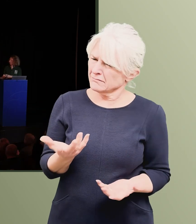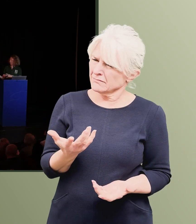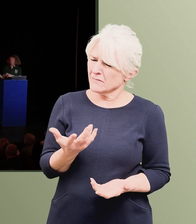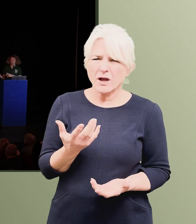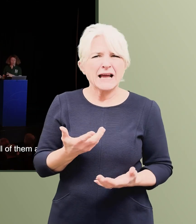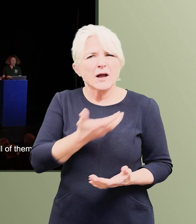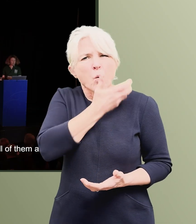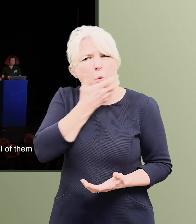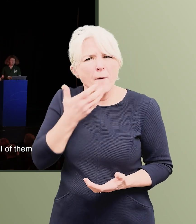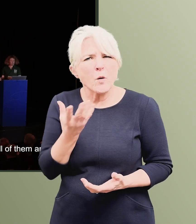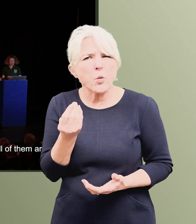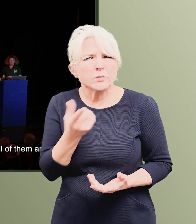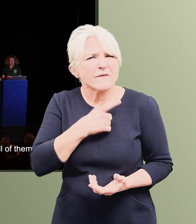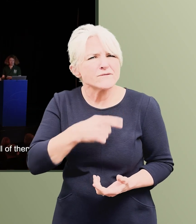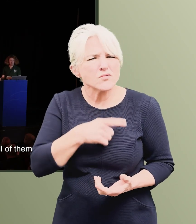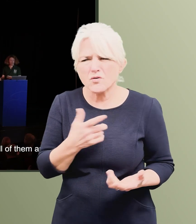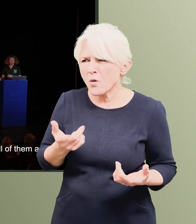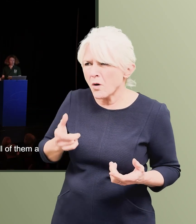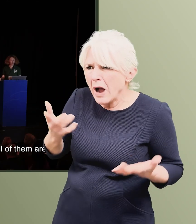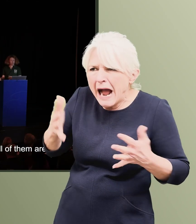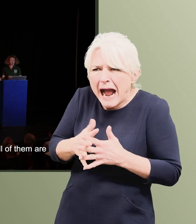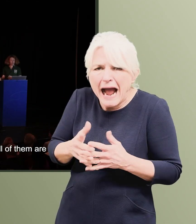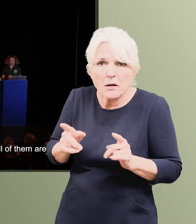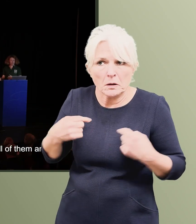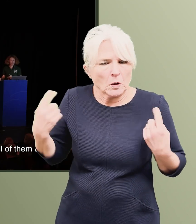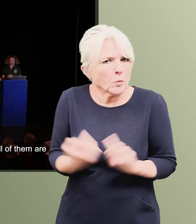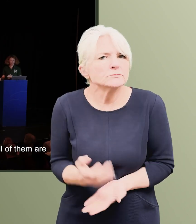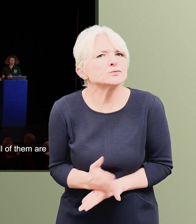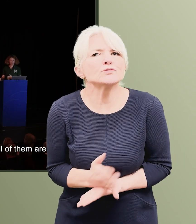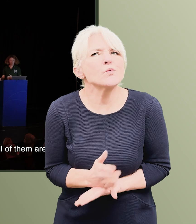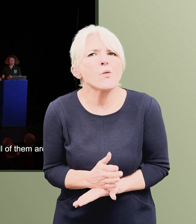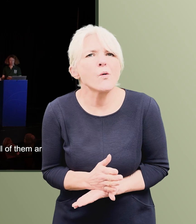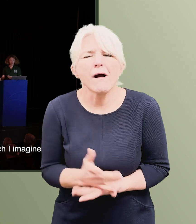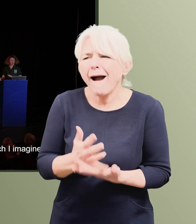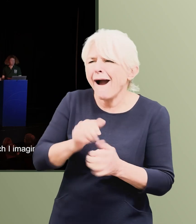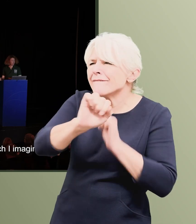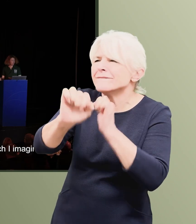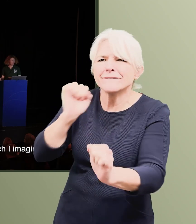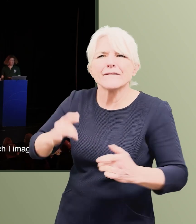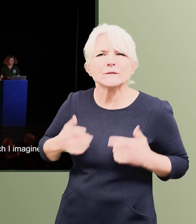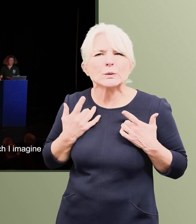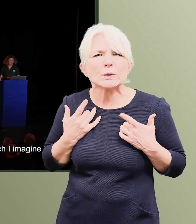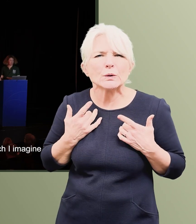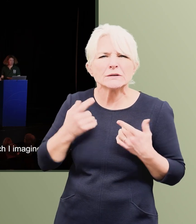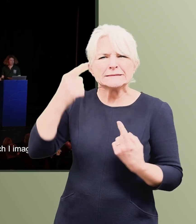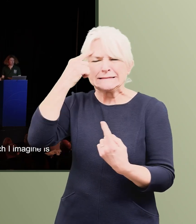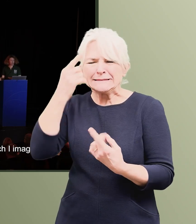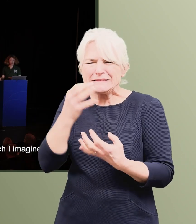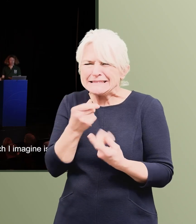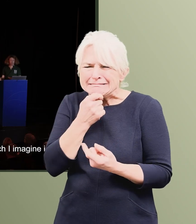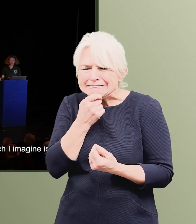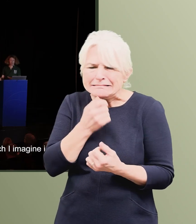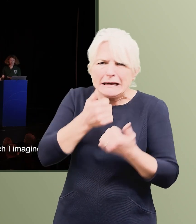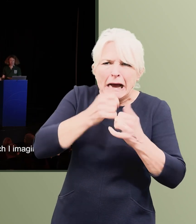is. There are plenty of interpretations out there, and all of them have their problems. One of the interpretations, of